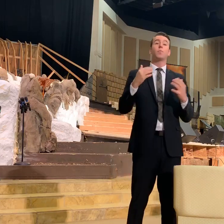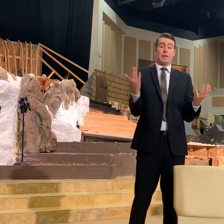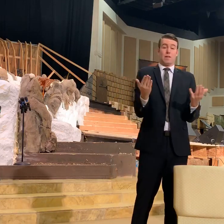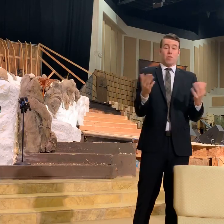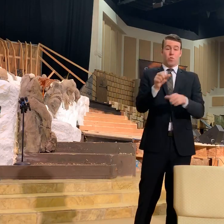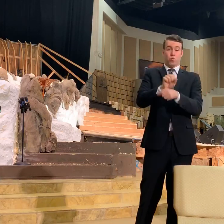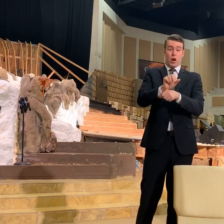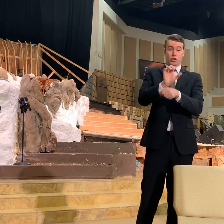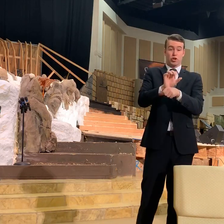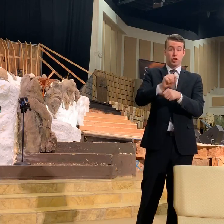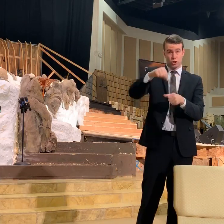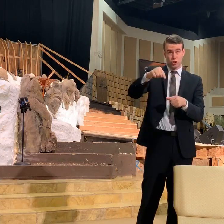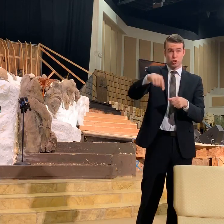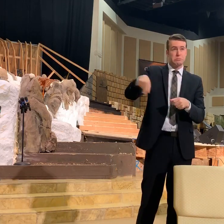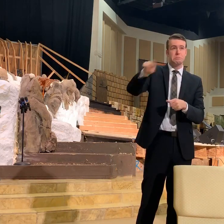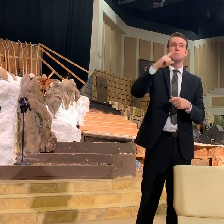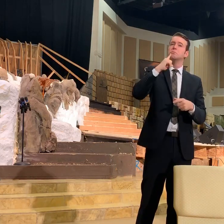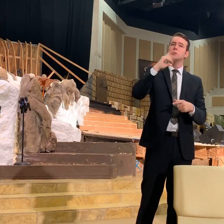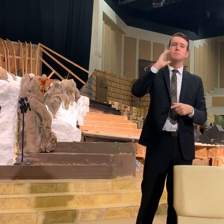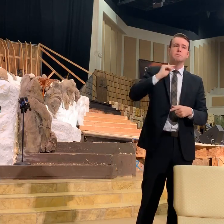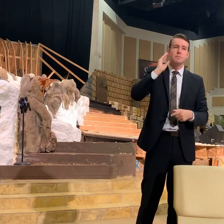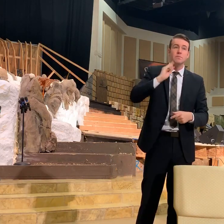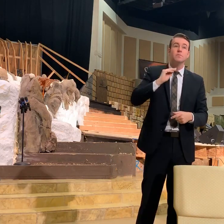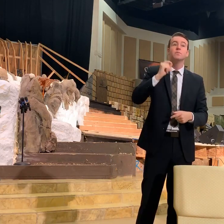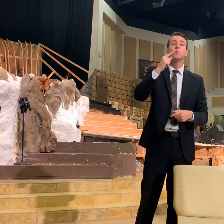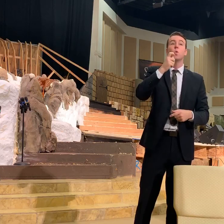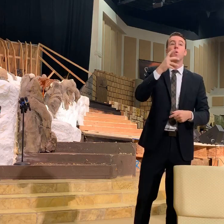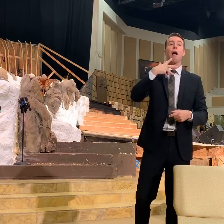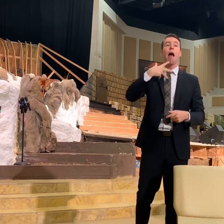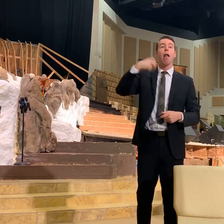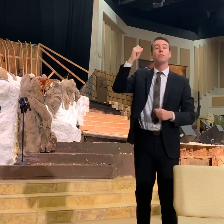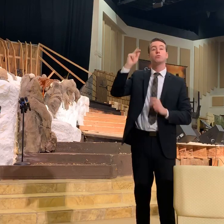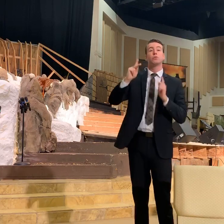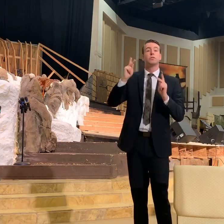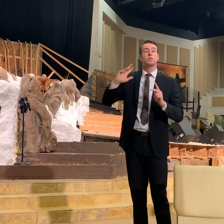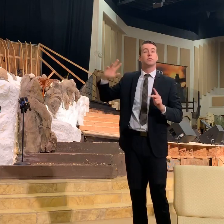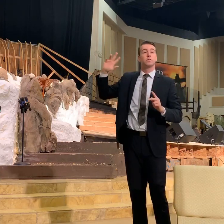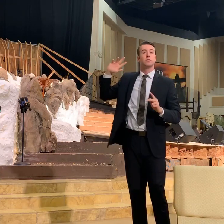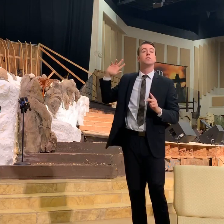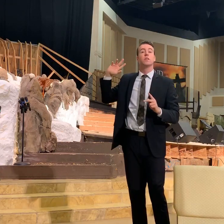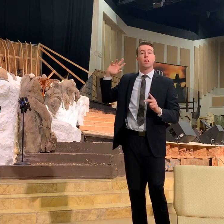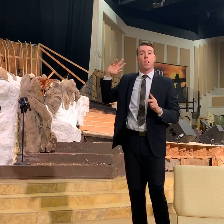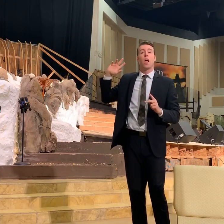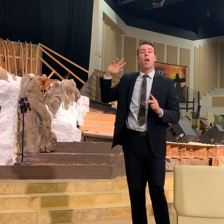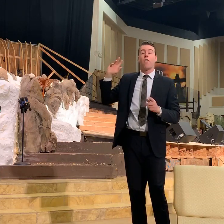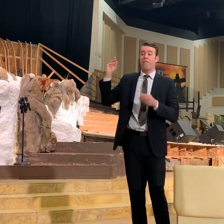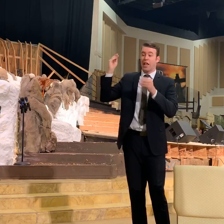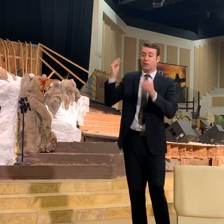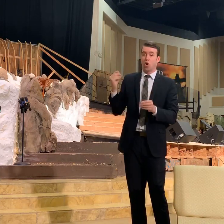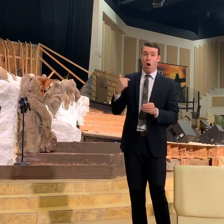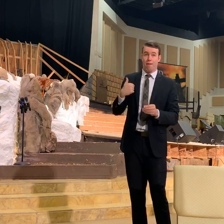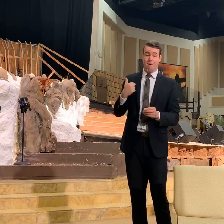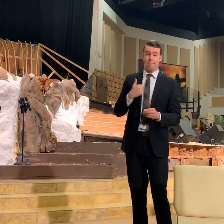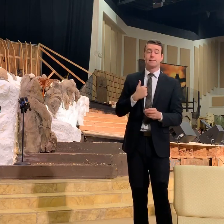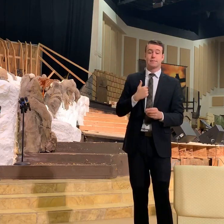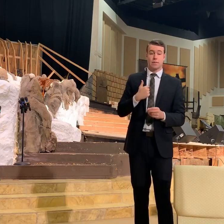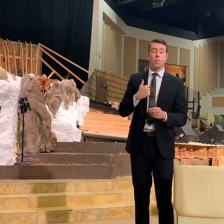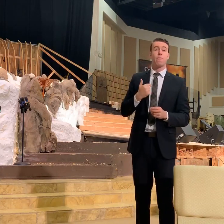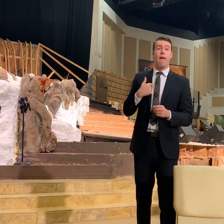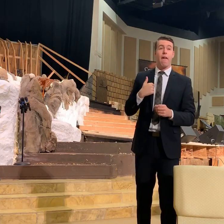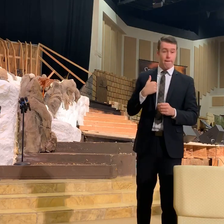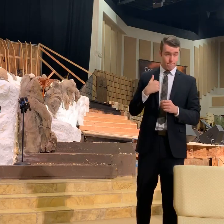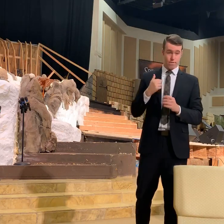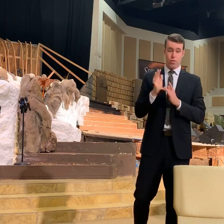Church, our elders have taught us that there are truths